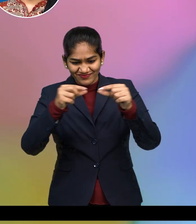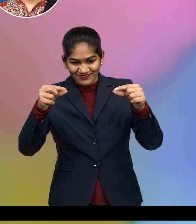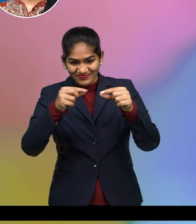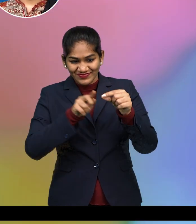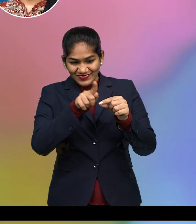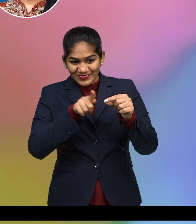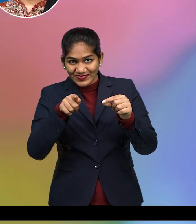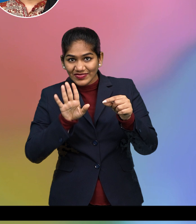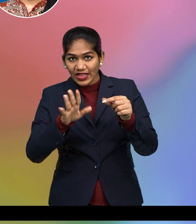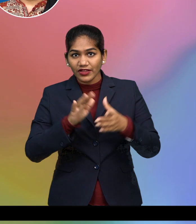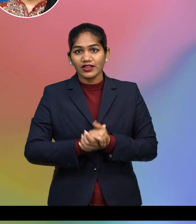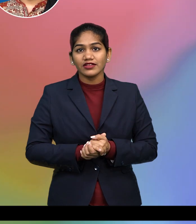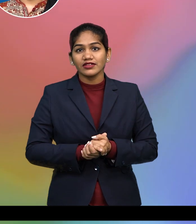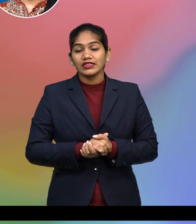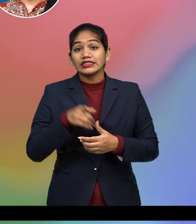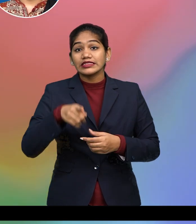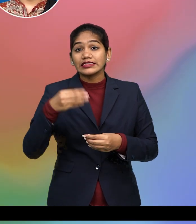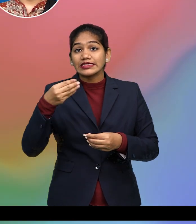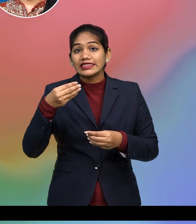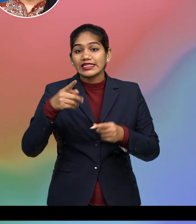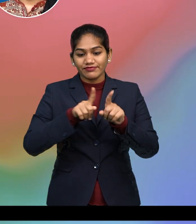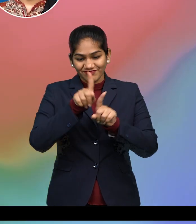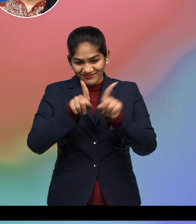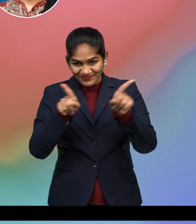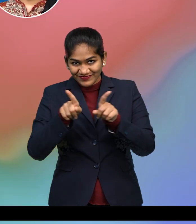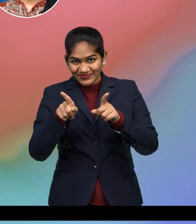and a fern leaf is called